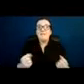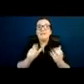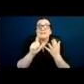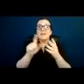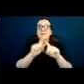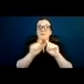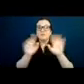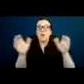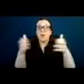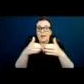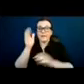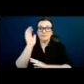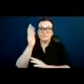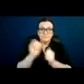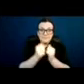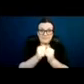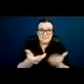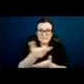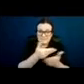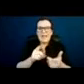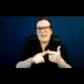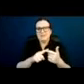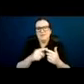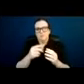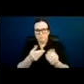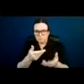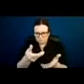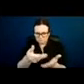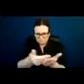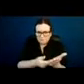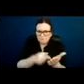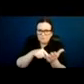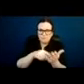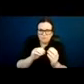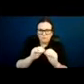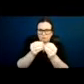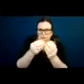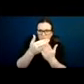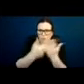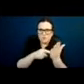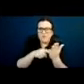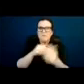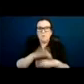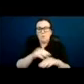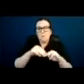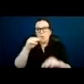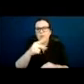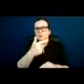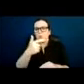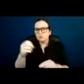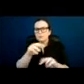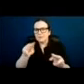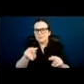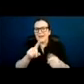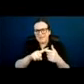and produced a report on this consultation that ensured that 200 more people and organisations with lived experiences